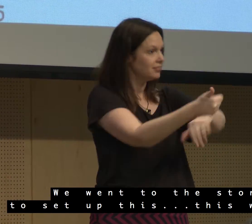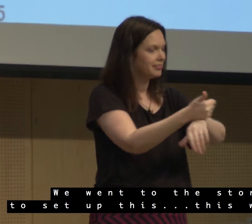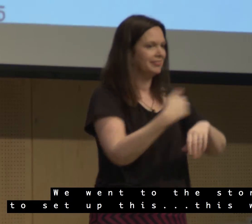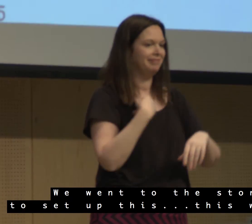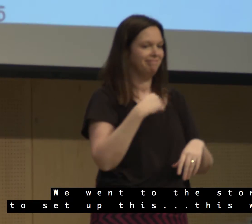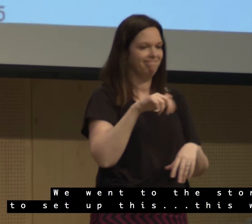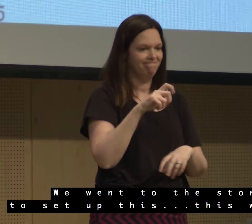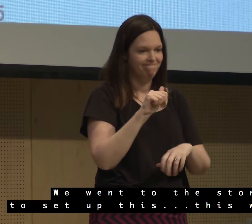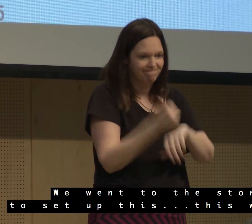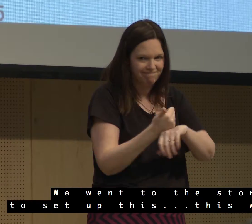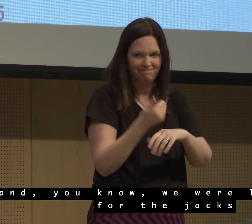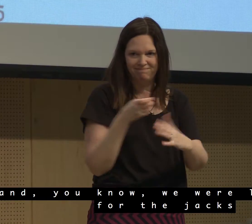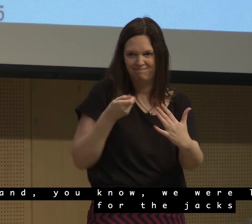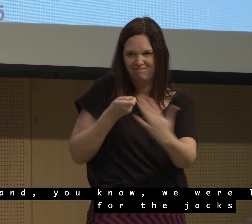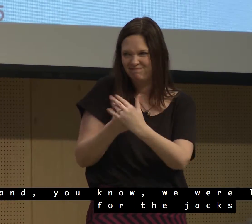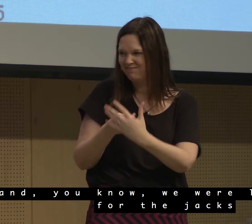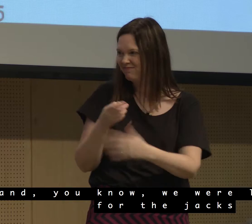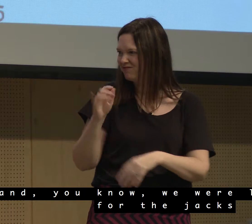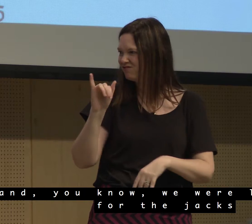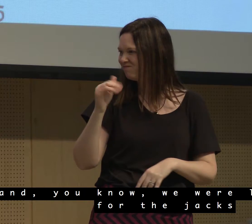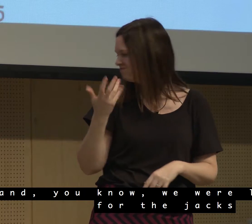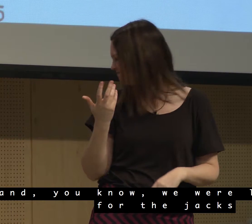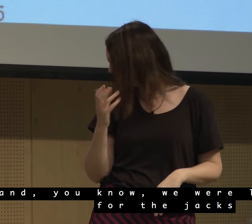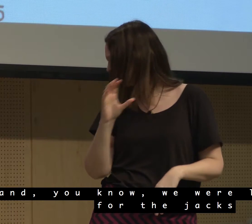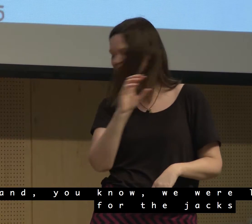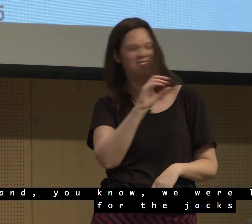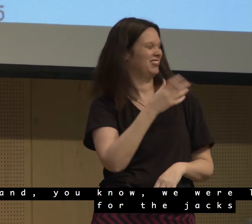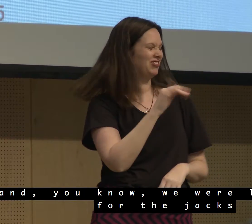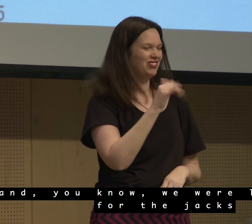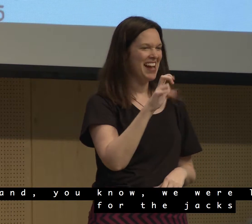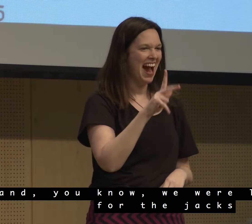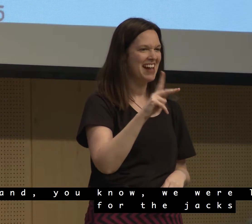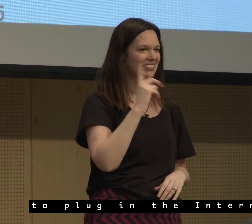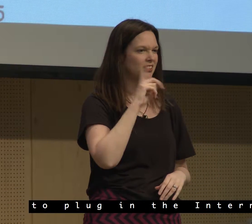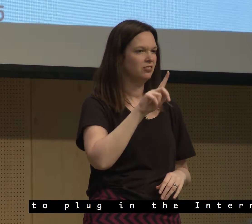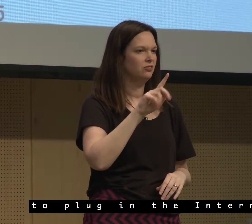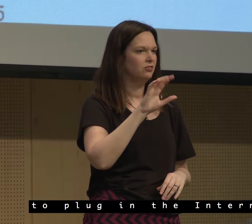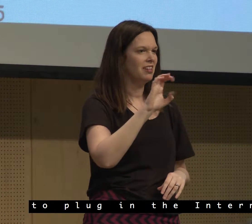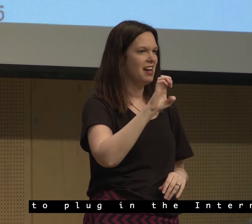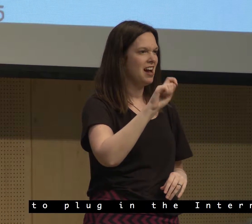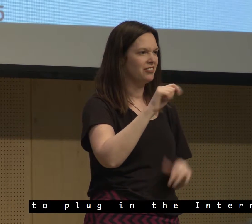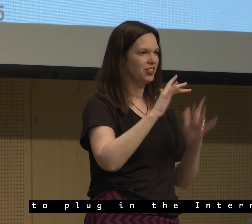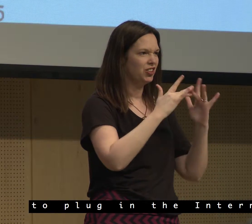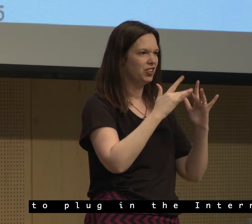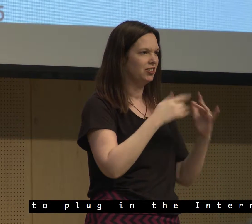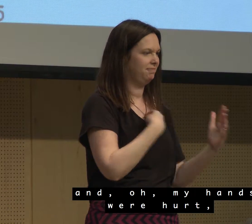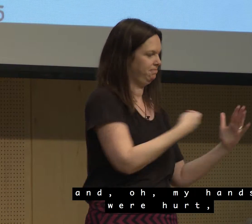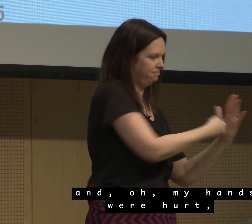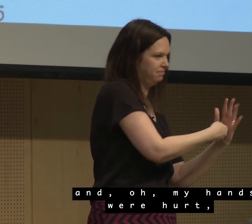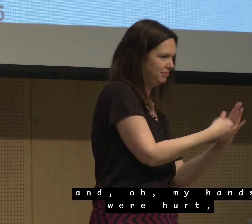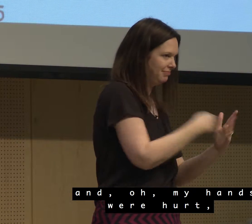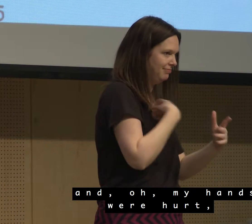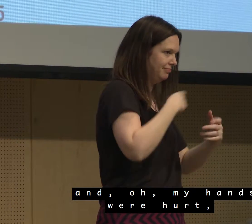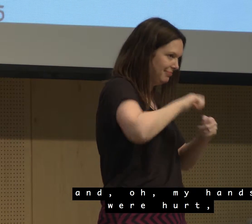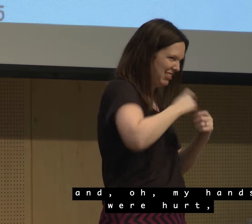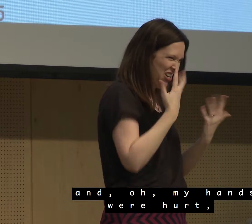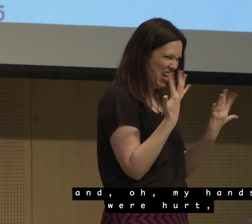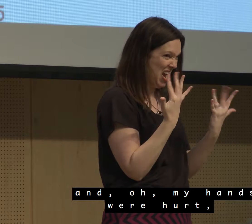this this wiring, and you know, we were looking for the jacks to plug in the internet and oh, my hands were